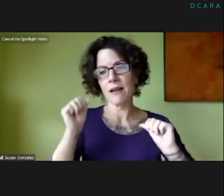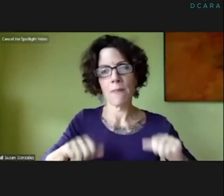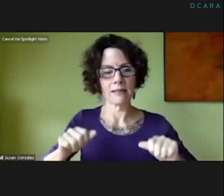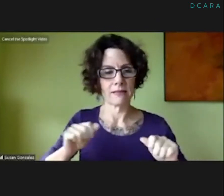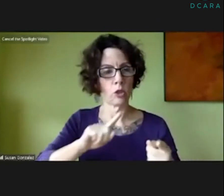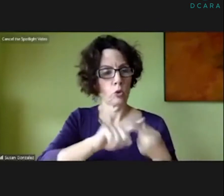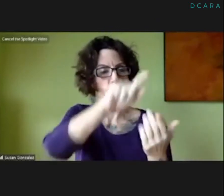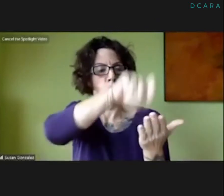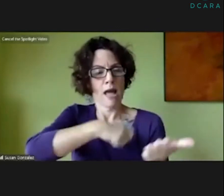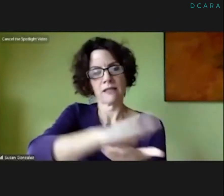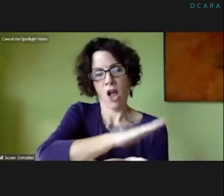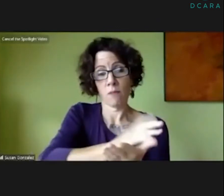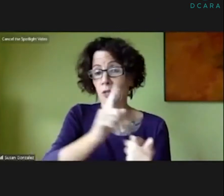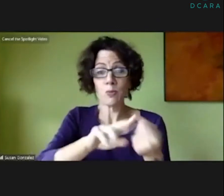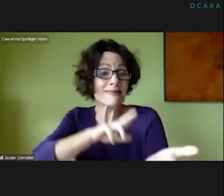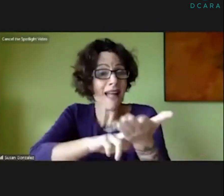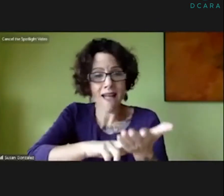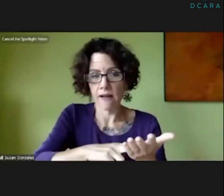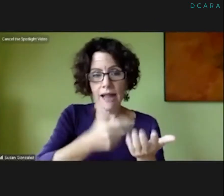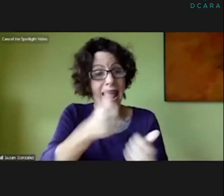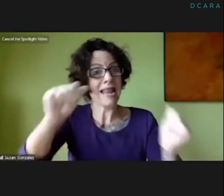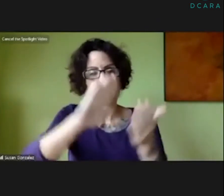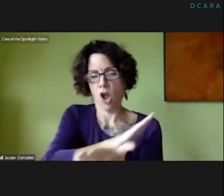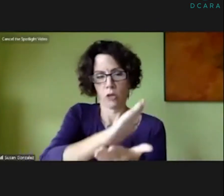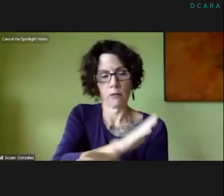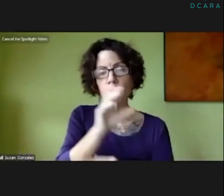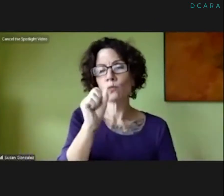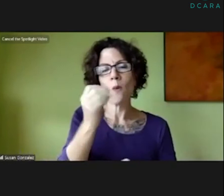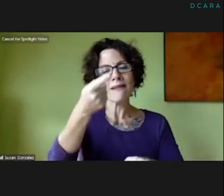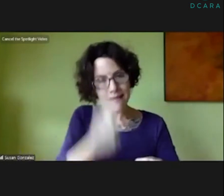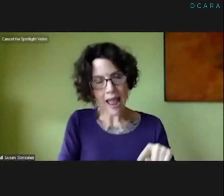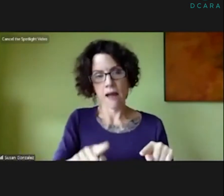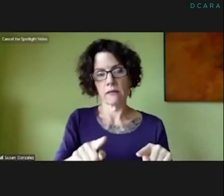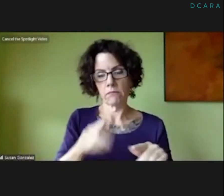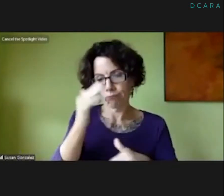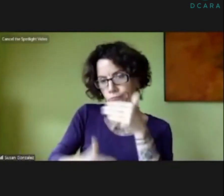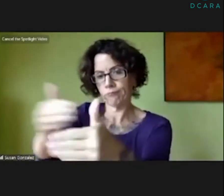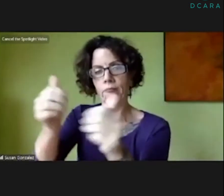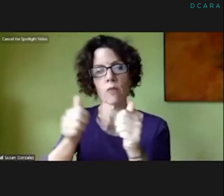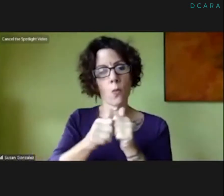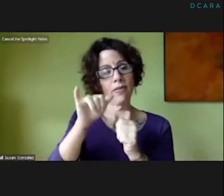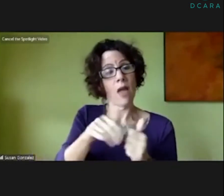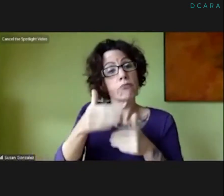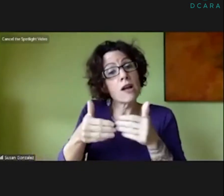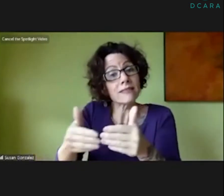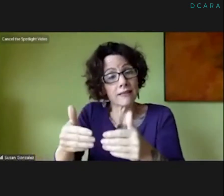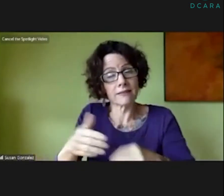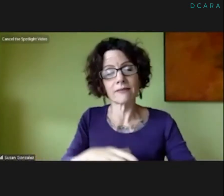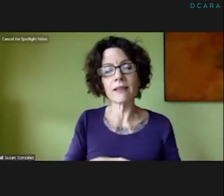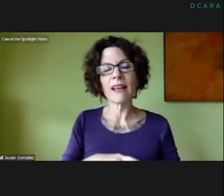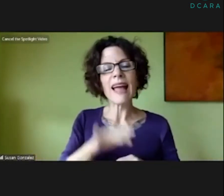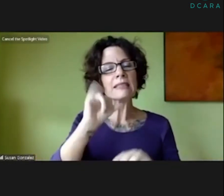mental capacity. They do not have the mental capacity to fill out a document or sign it, and you cannot proceed with that